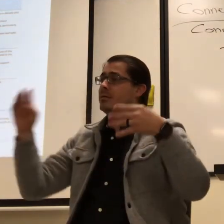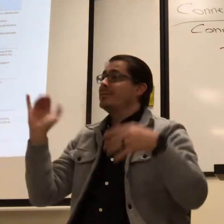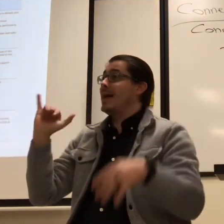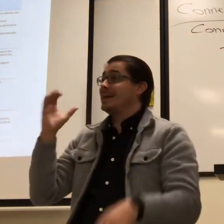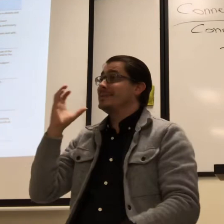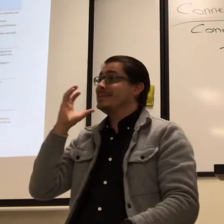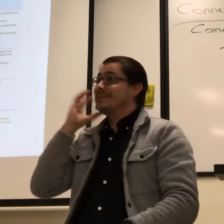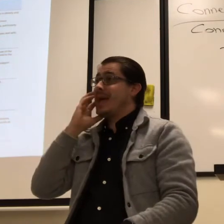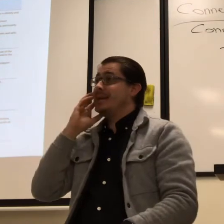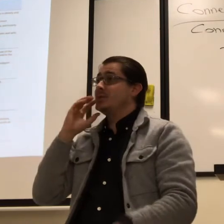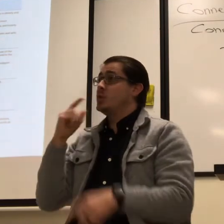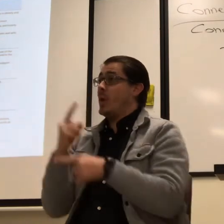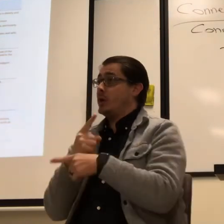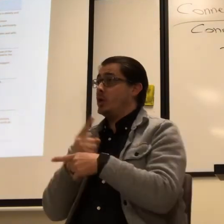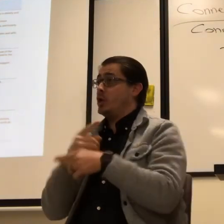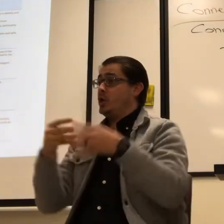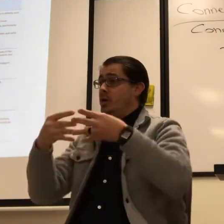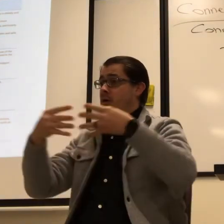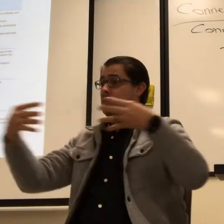regular,